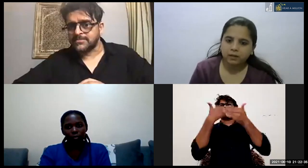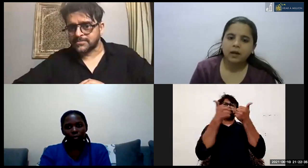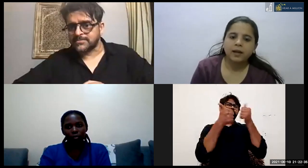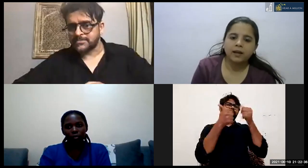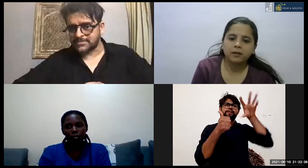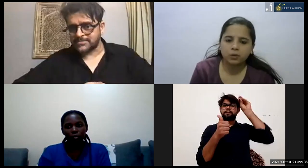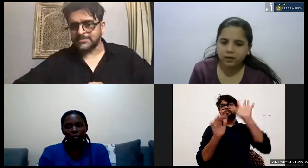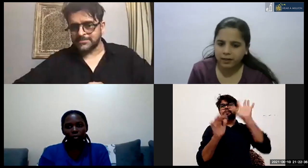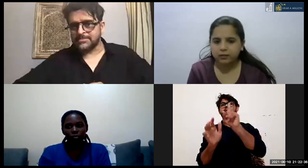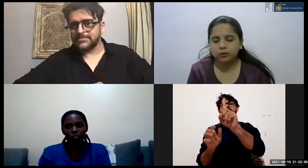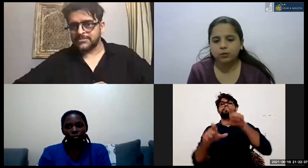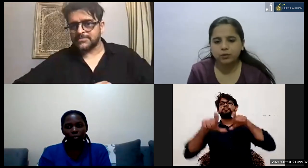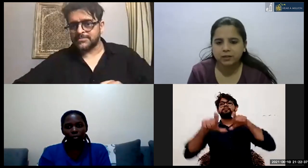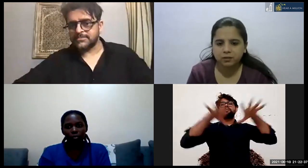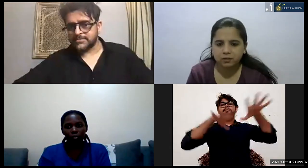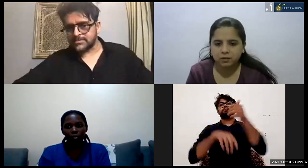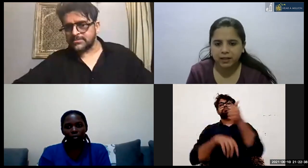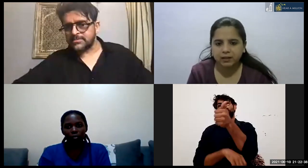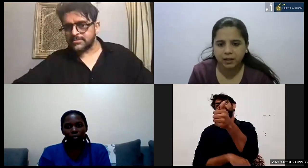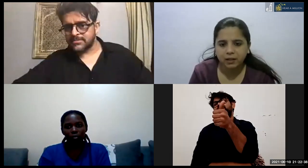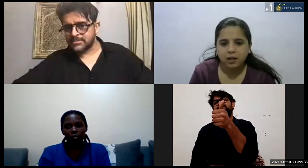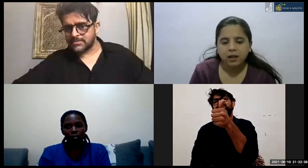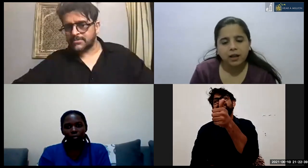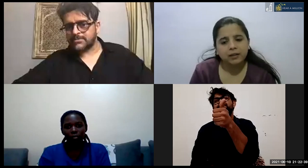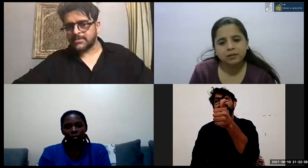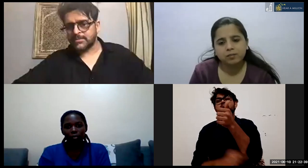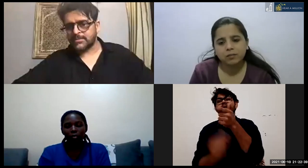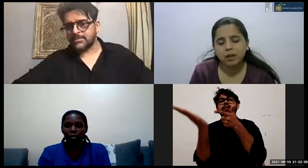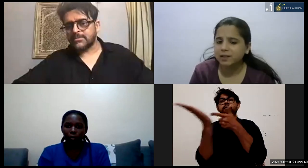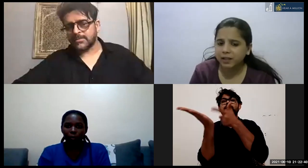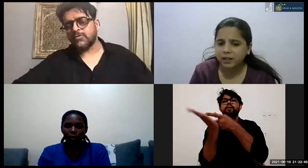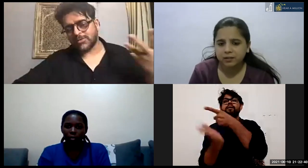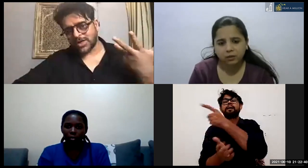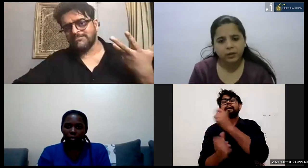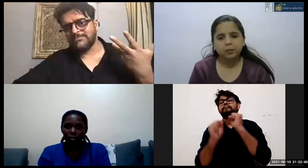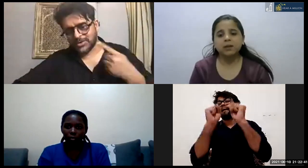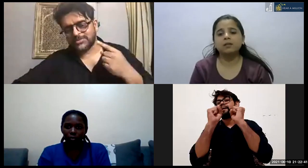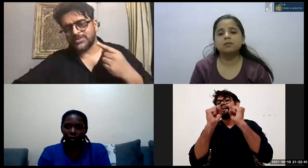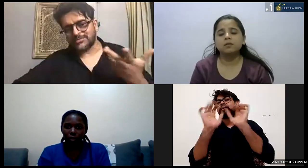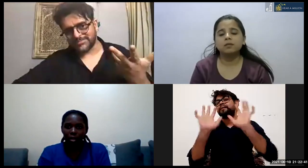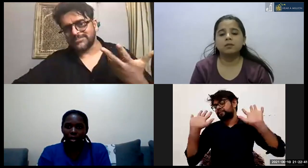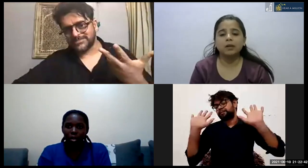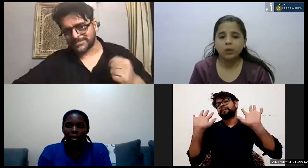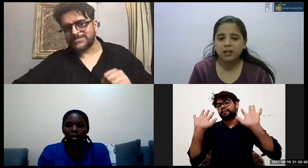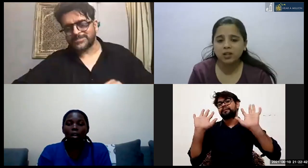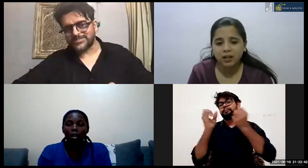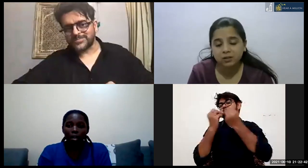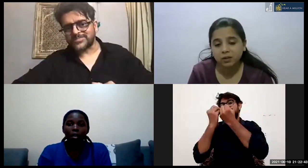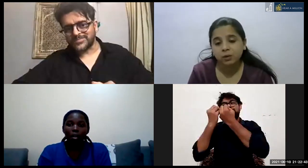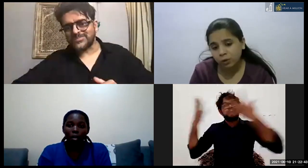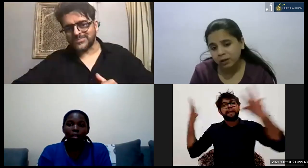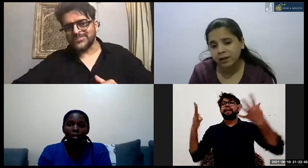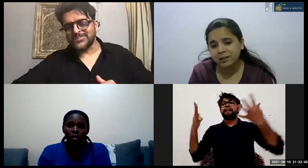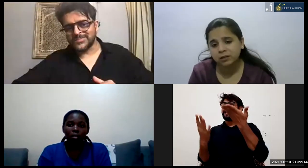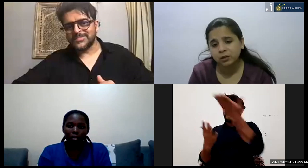Yeah, you are right, you said the right thing. In city it's okay, but in village areas,